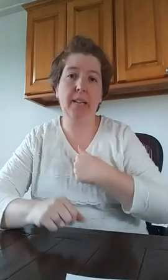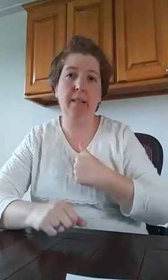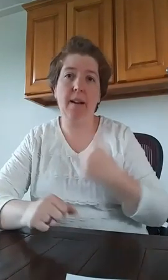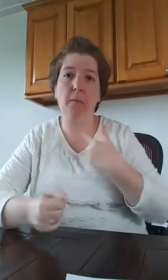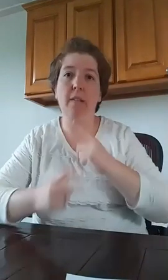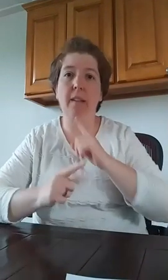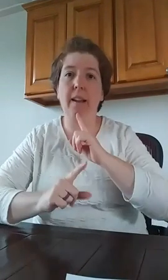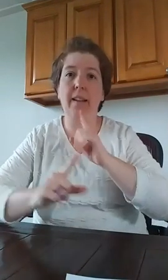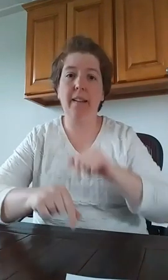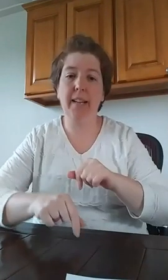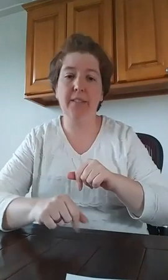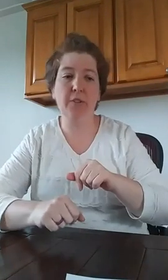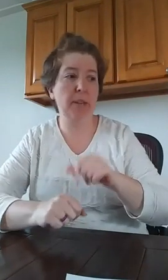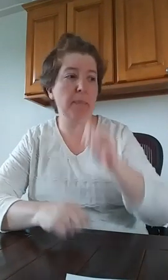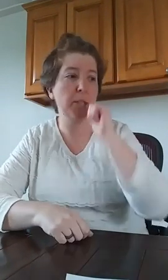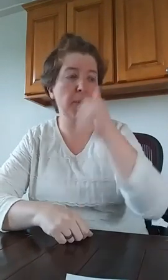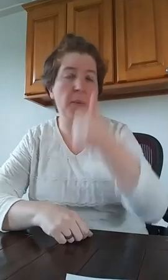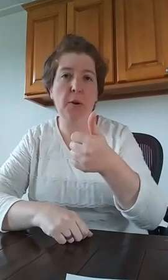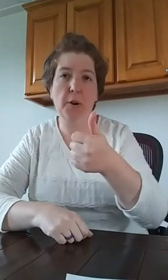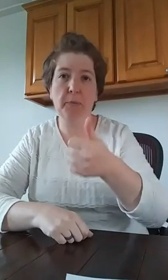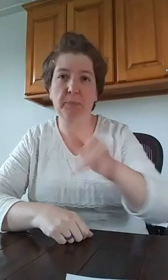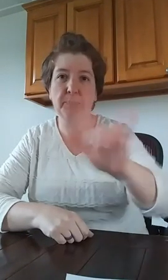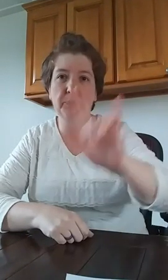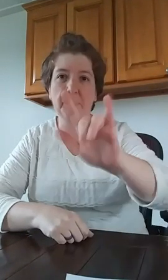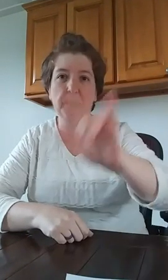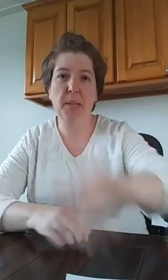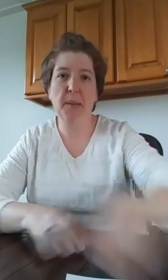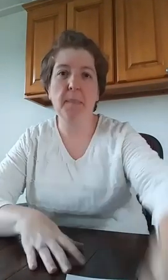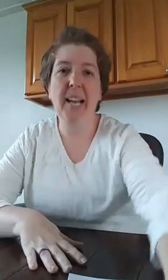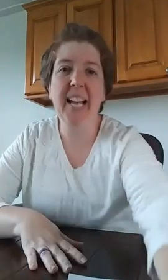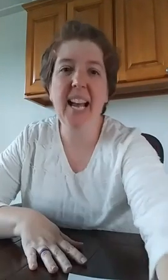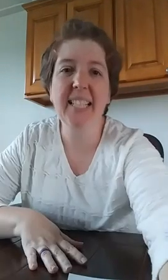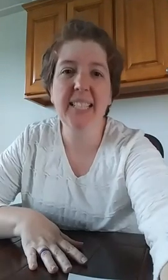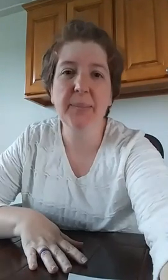and i will answer them tomorrow bye guys you